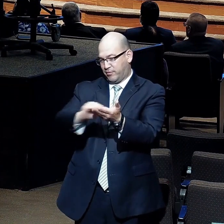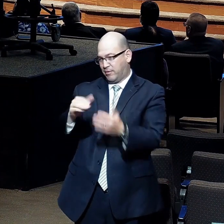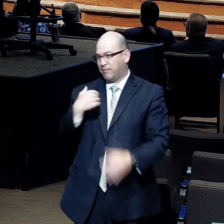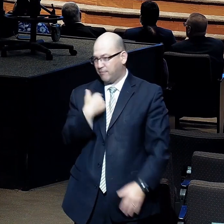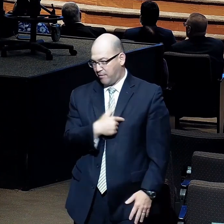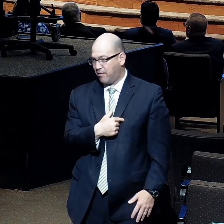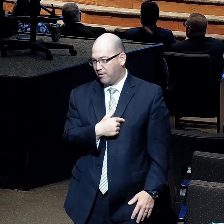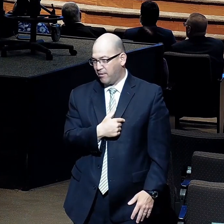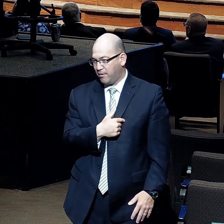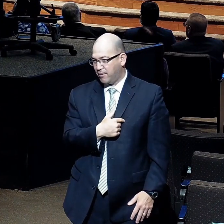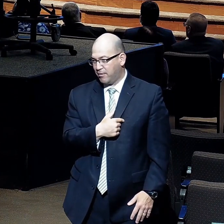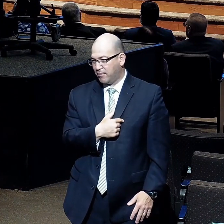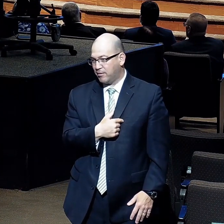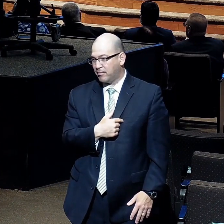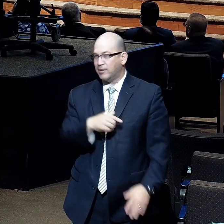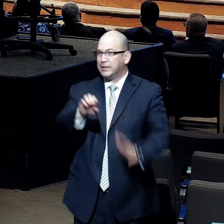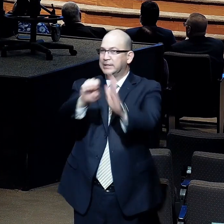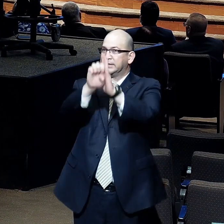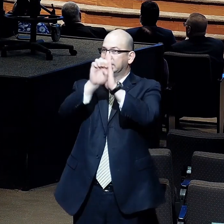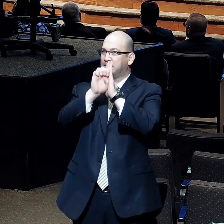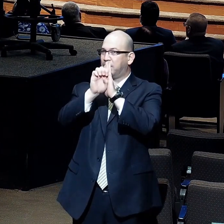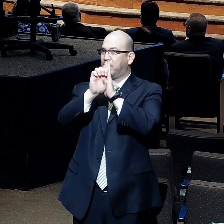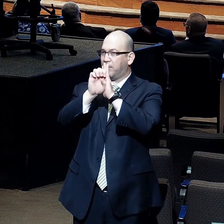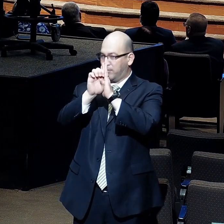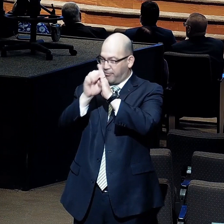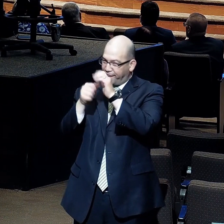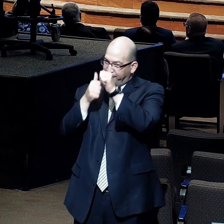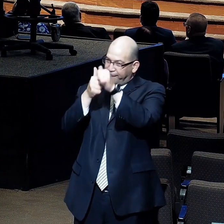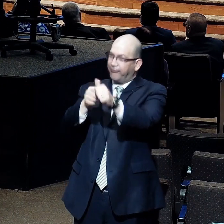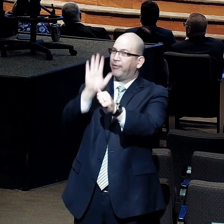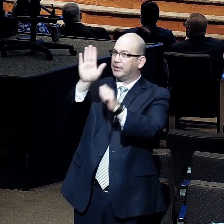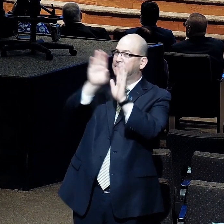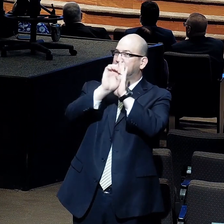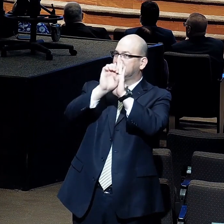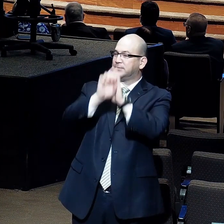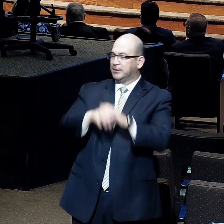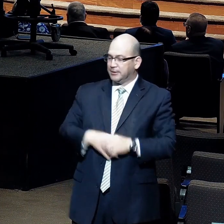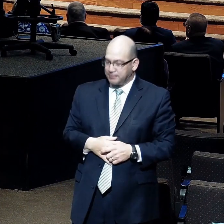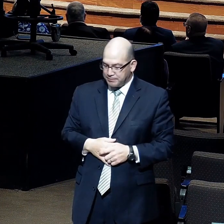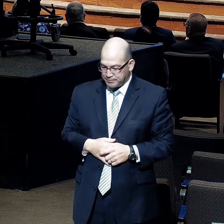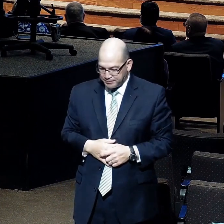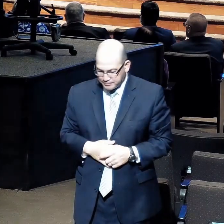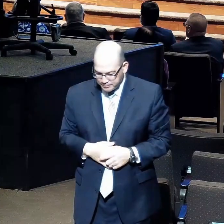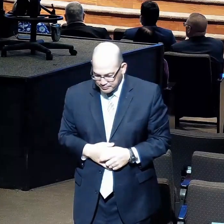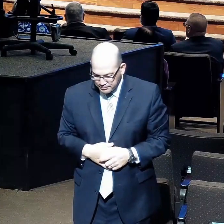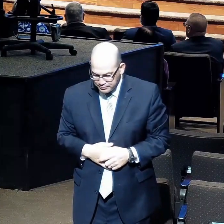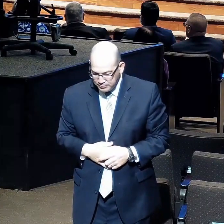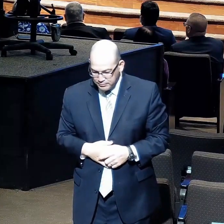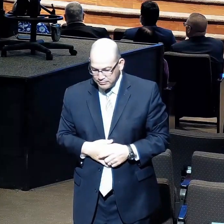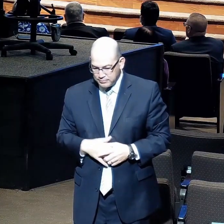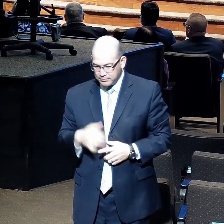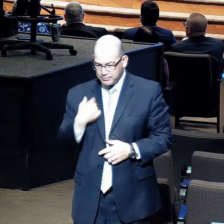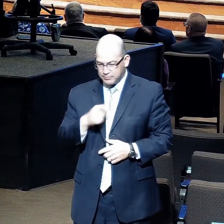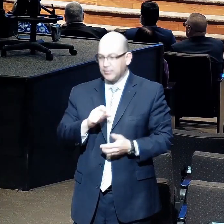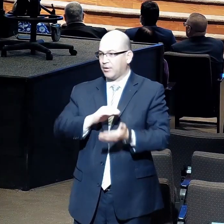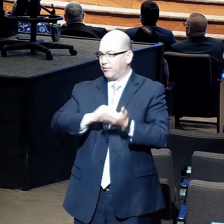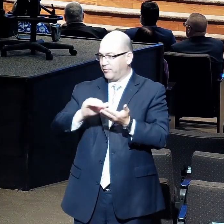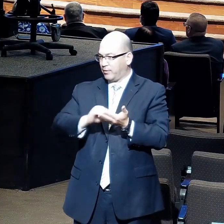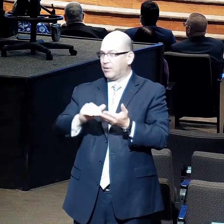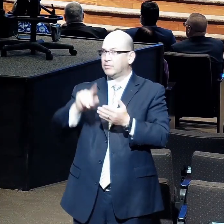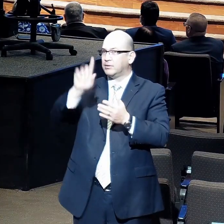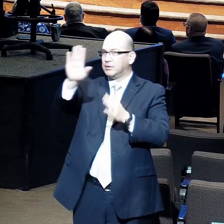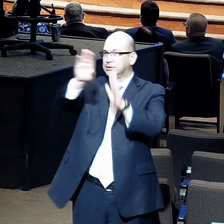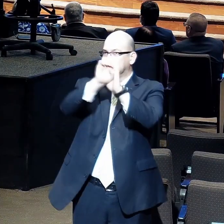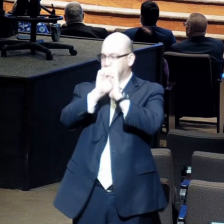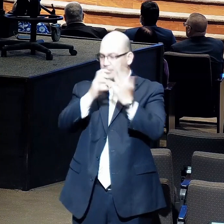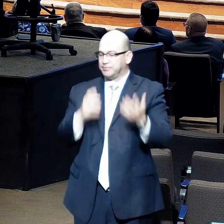should be the example that we follow that drives us to forgive others. Not only should we forgive because of the portrayal of forgiveness, but the